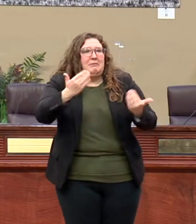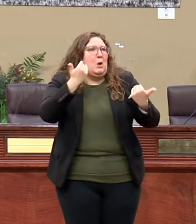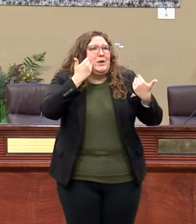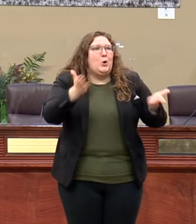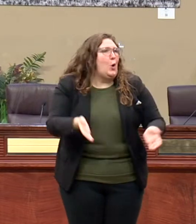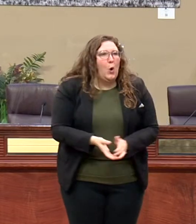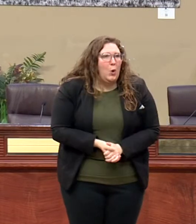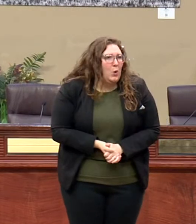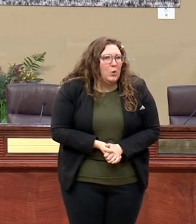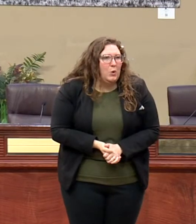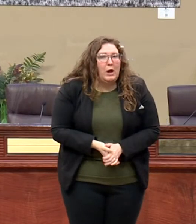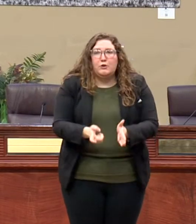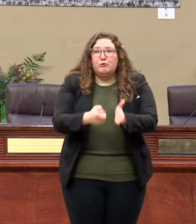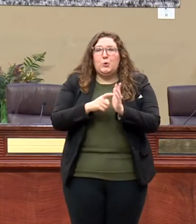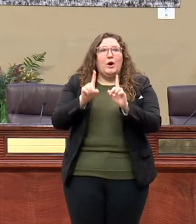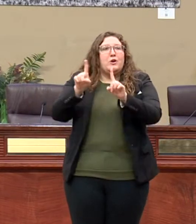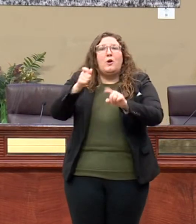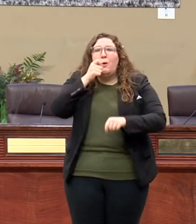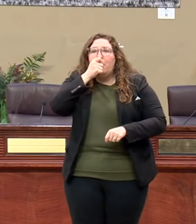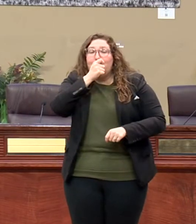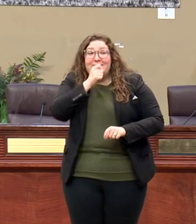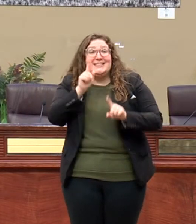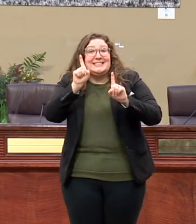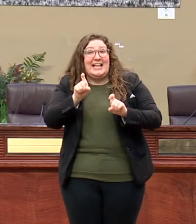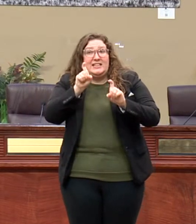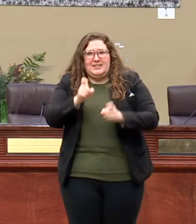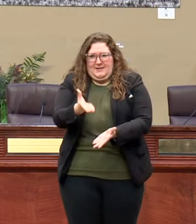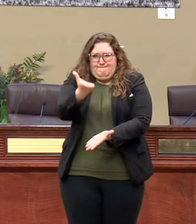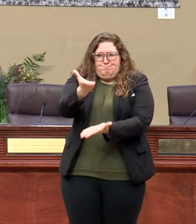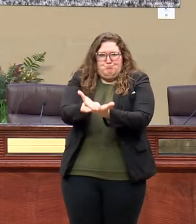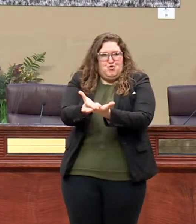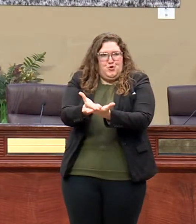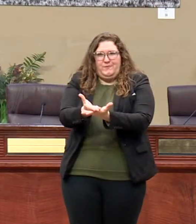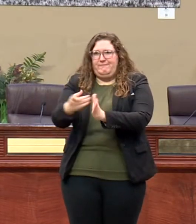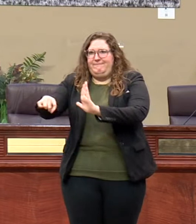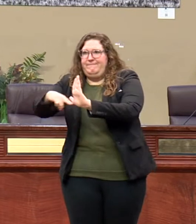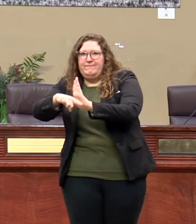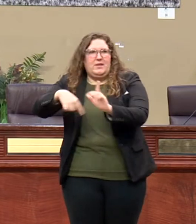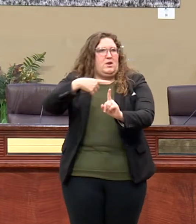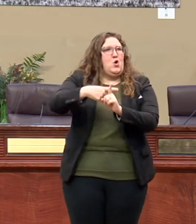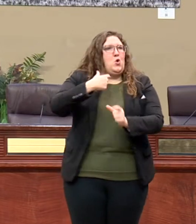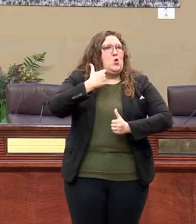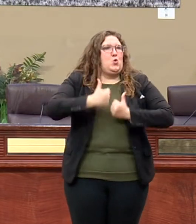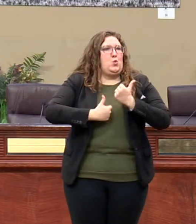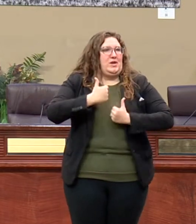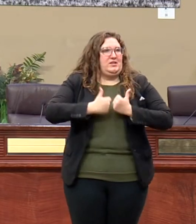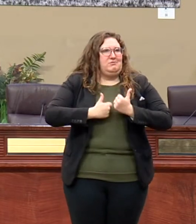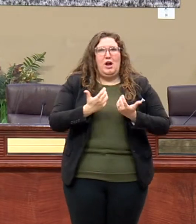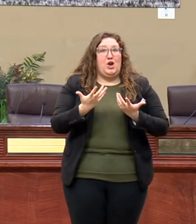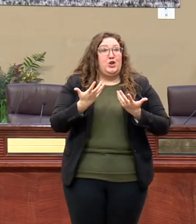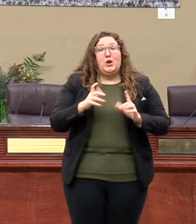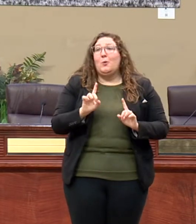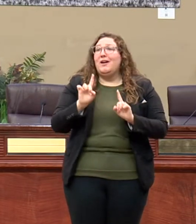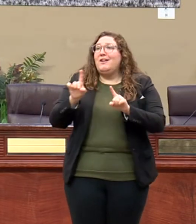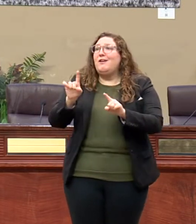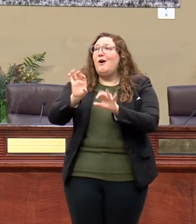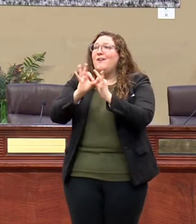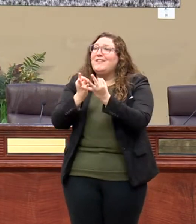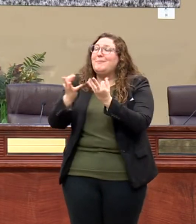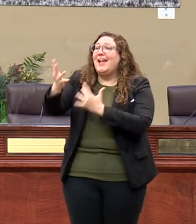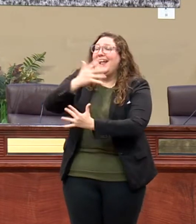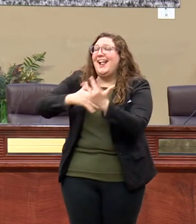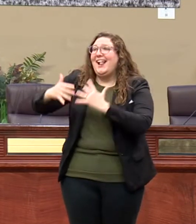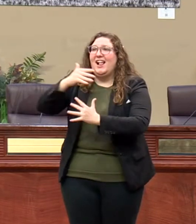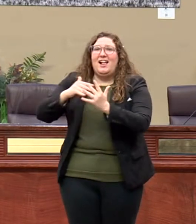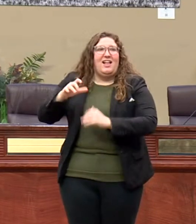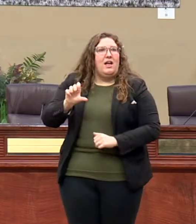get tested, you don't want to inadvertently give it to a family member, a loved one, or anyone else,